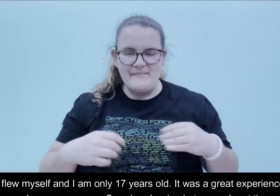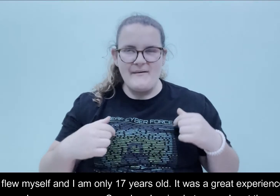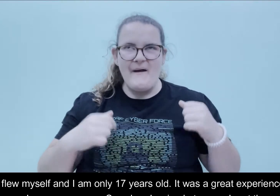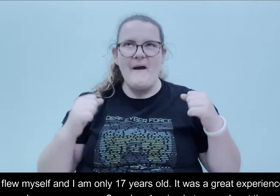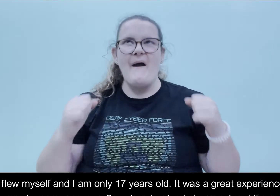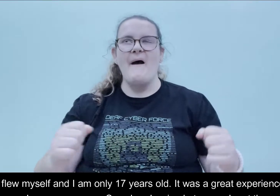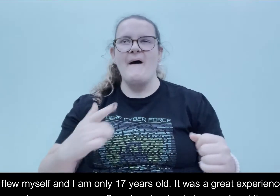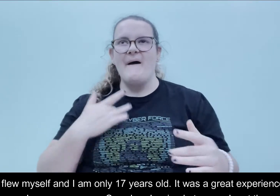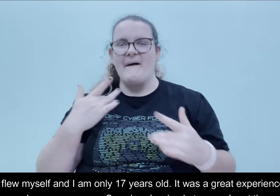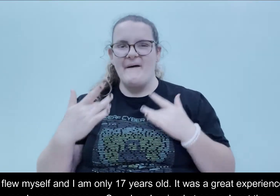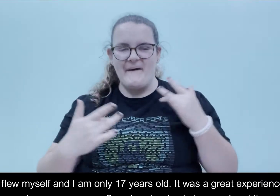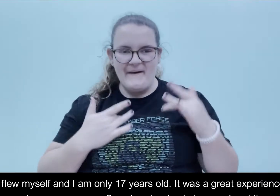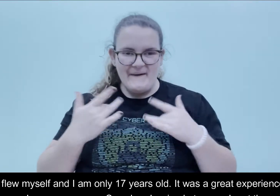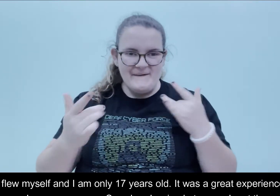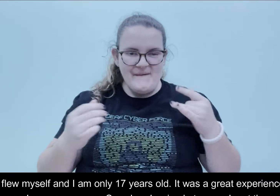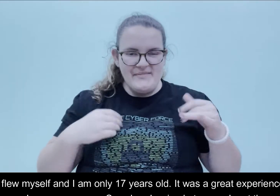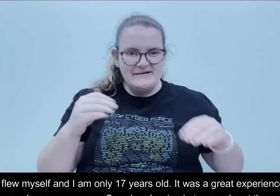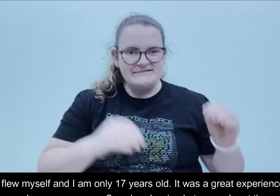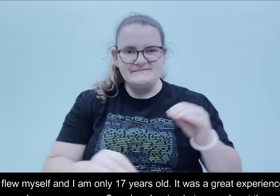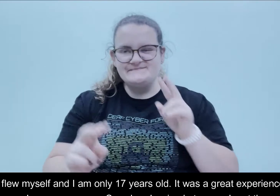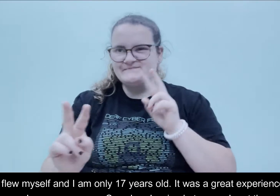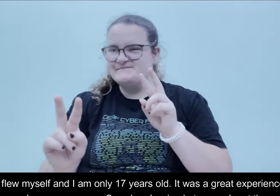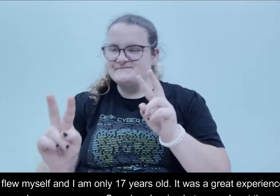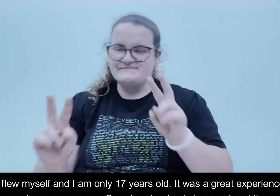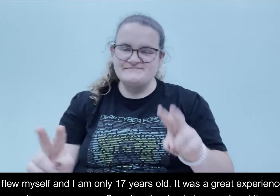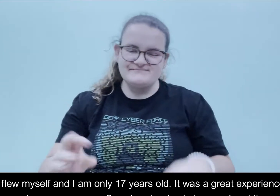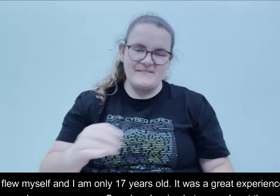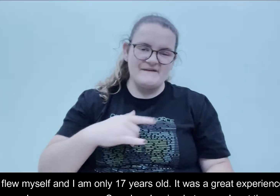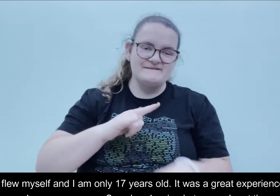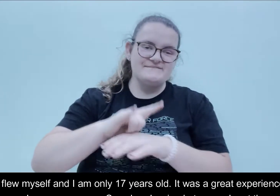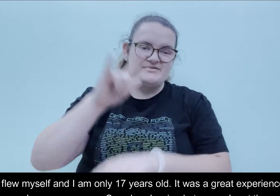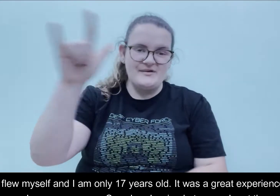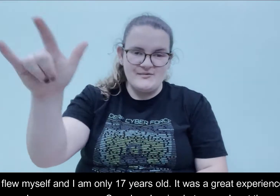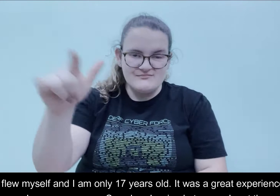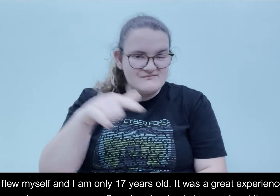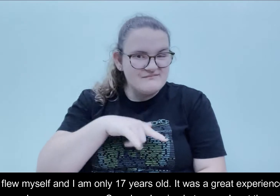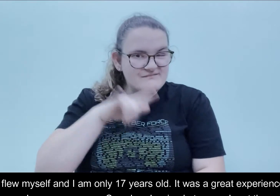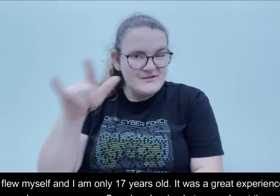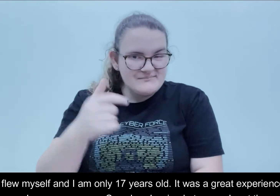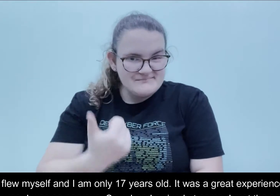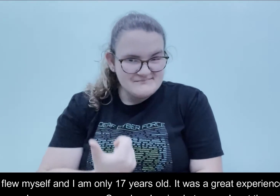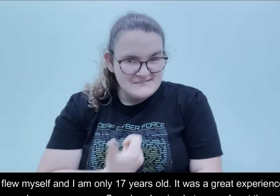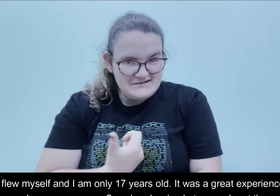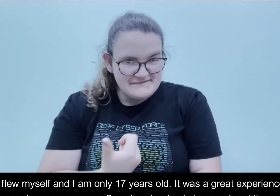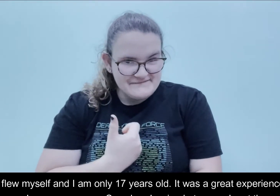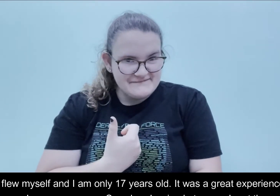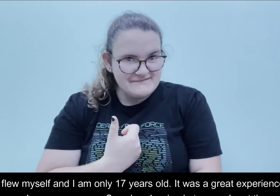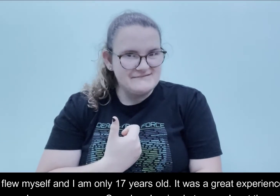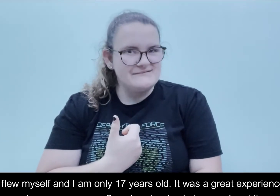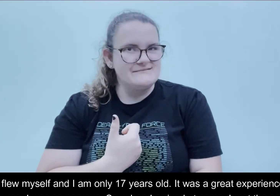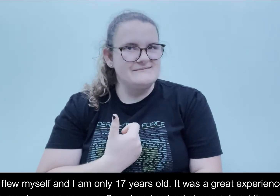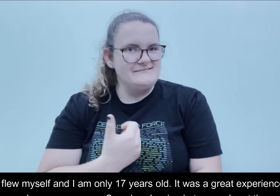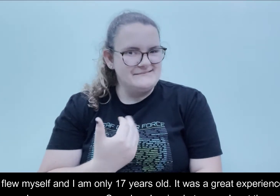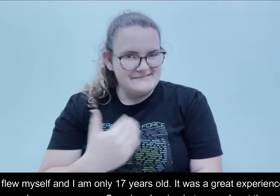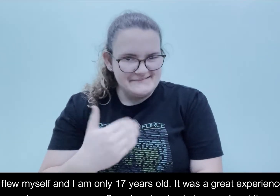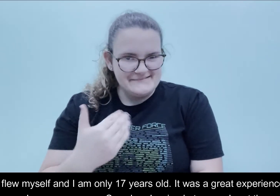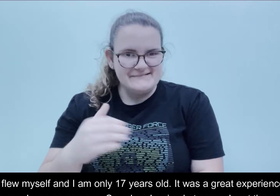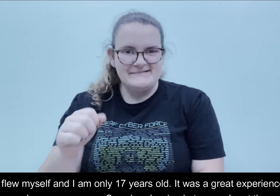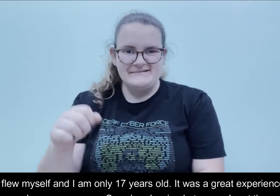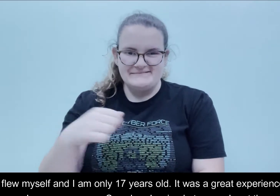please, please, please, please, please. And I got accepted. I was so excited. I packed up, I looked forward, and I